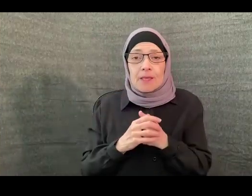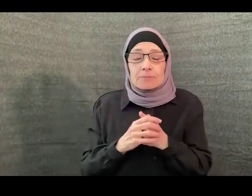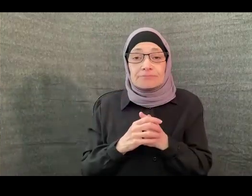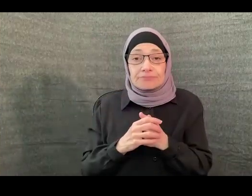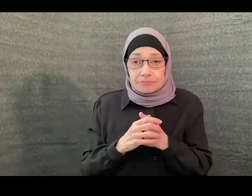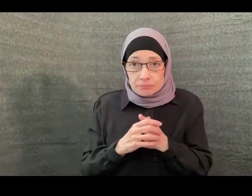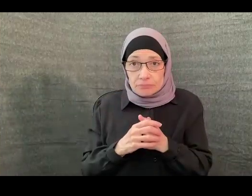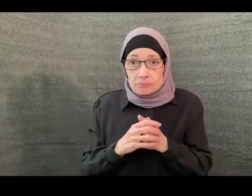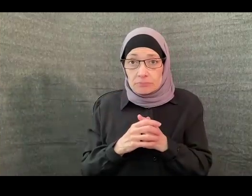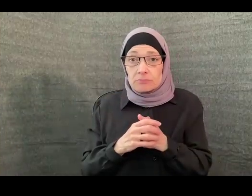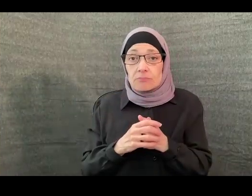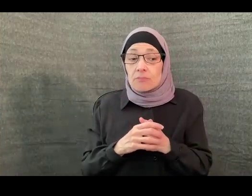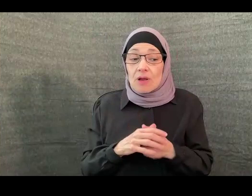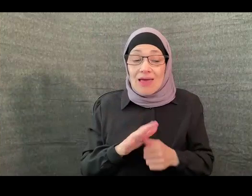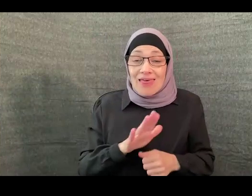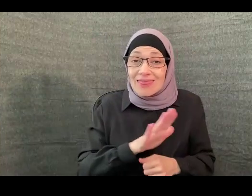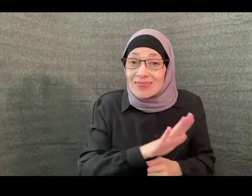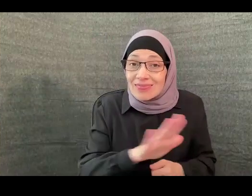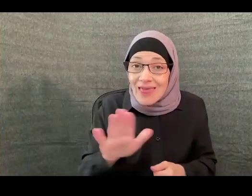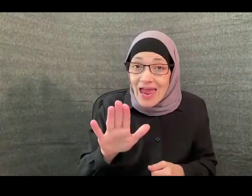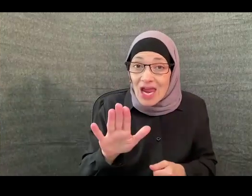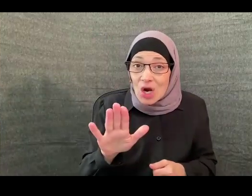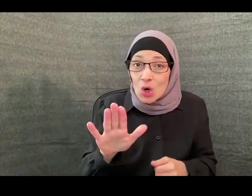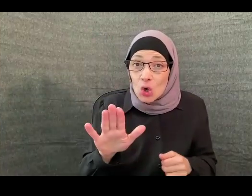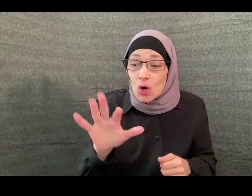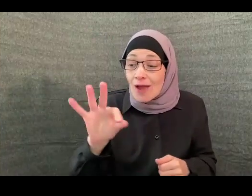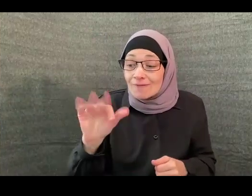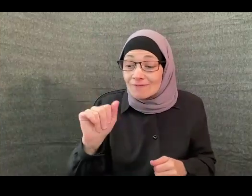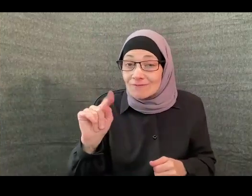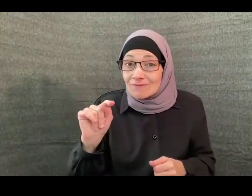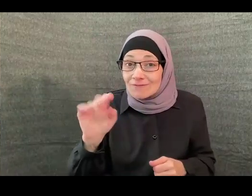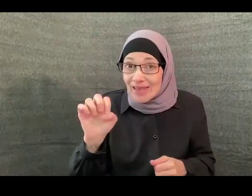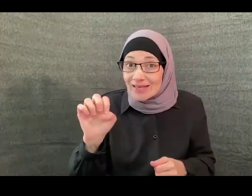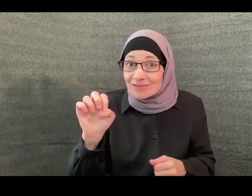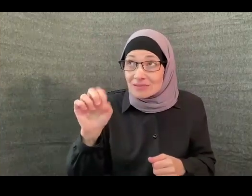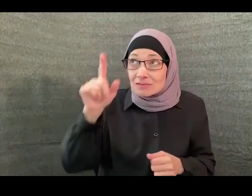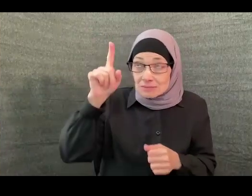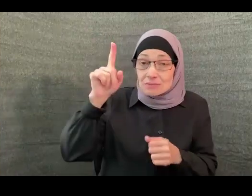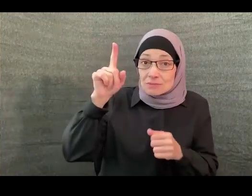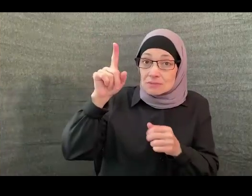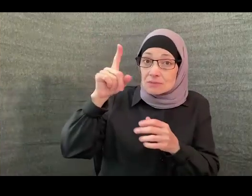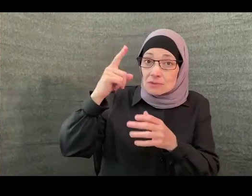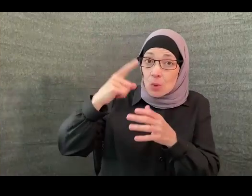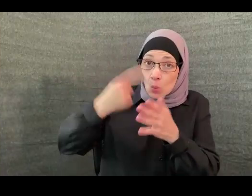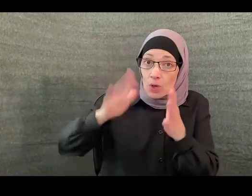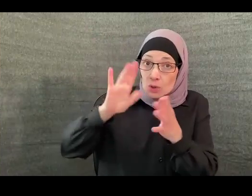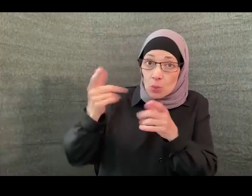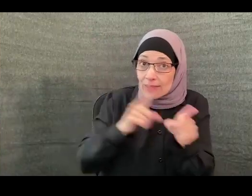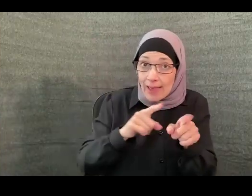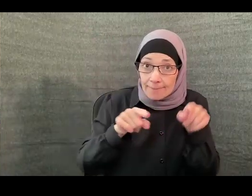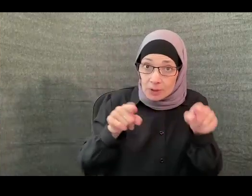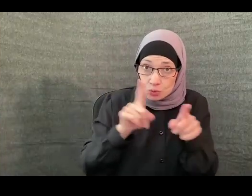their fate, both of them, is that they both will reside in their